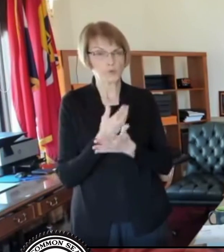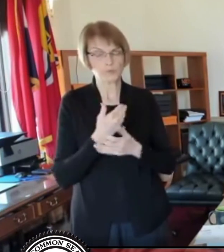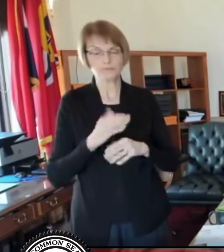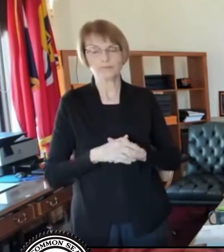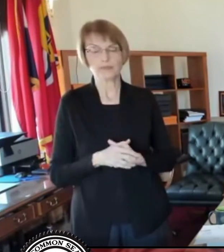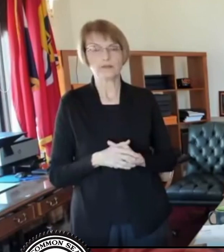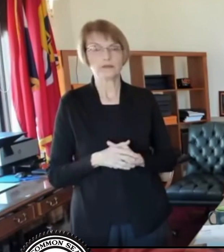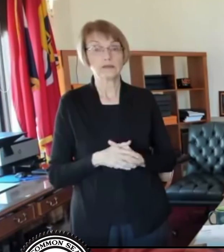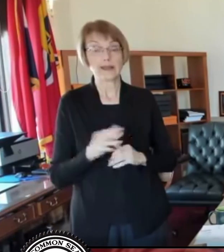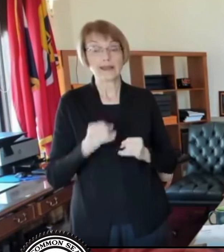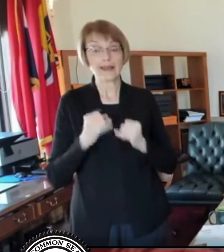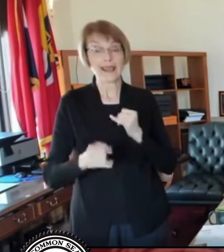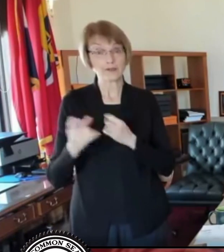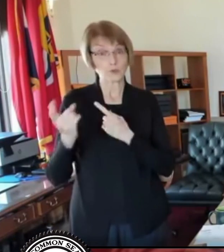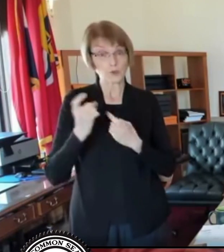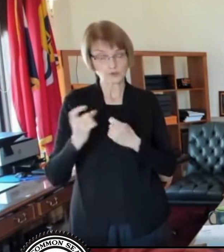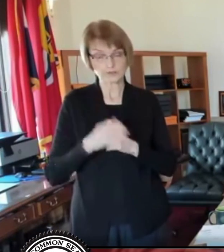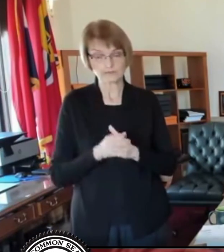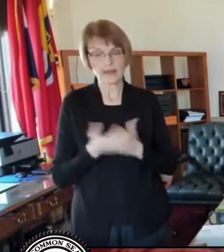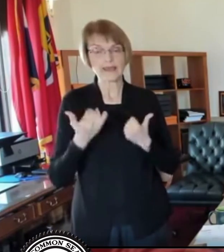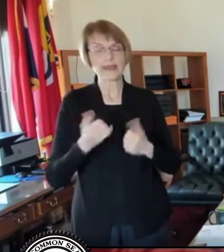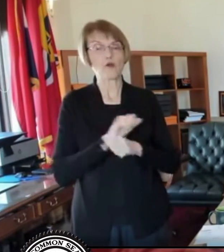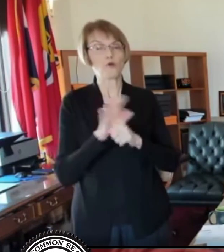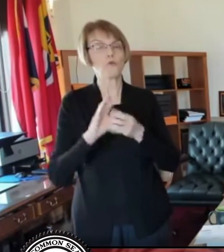we'll take your questions. So with regard to numbers,